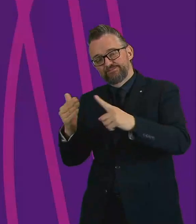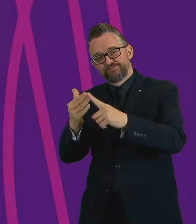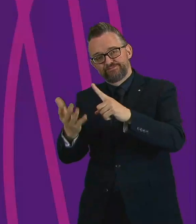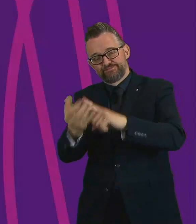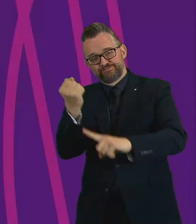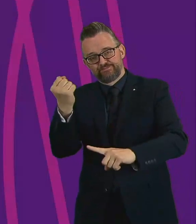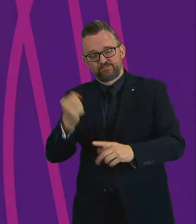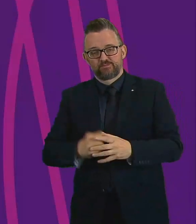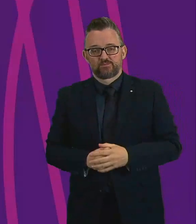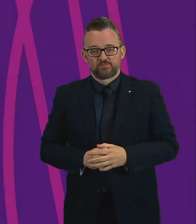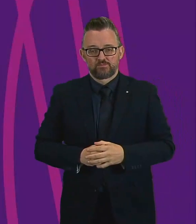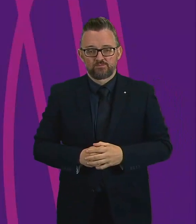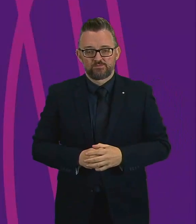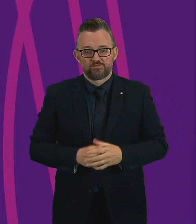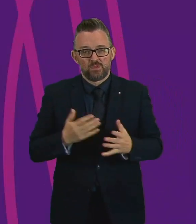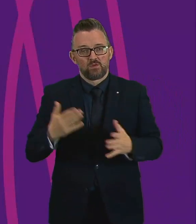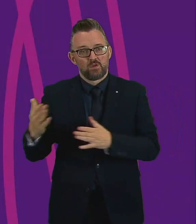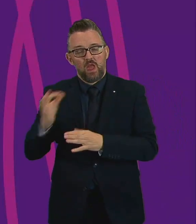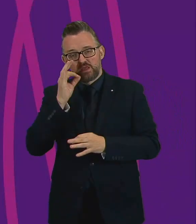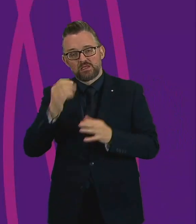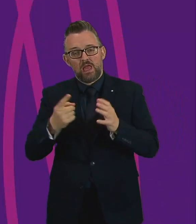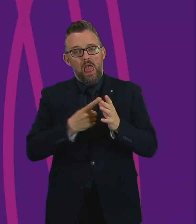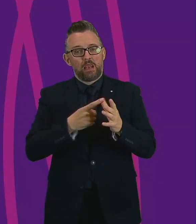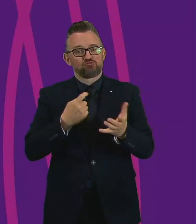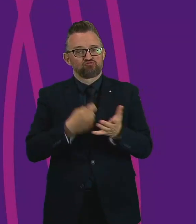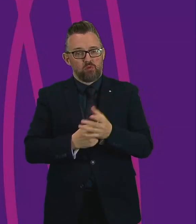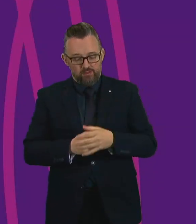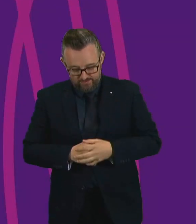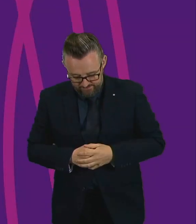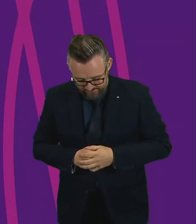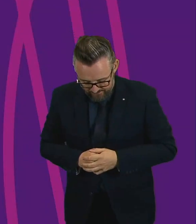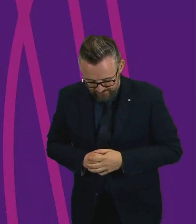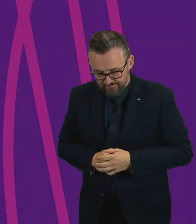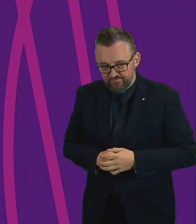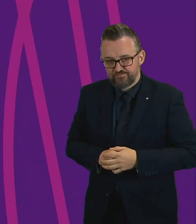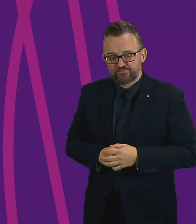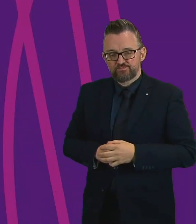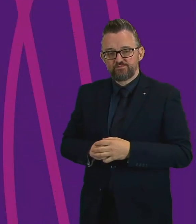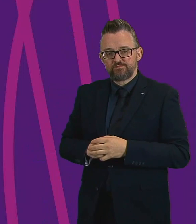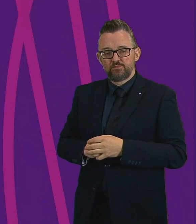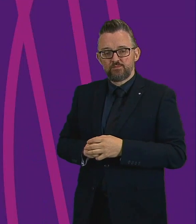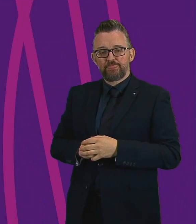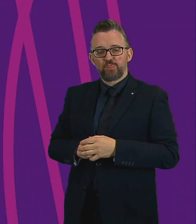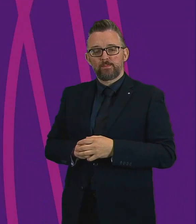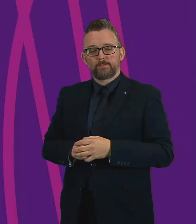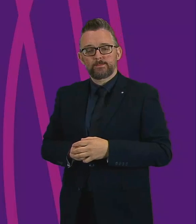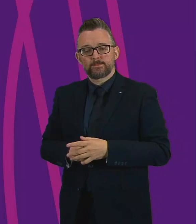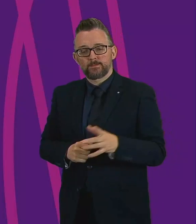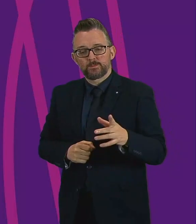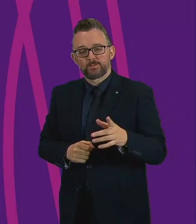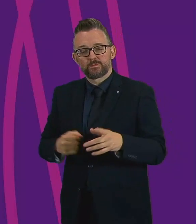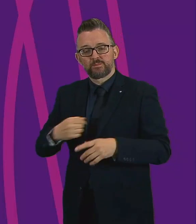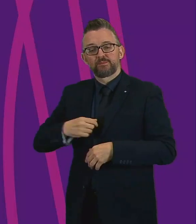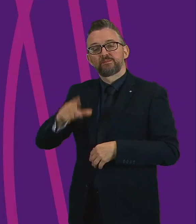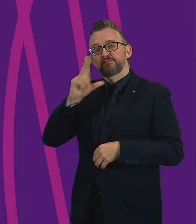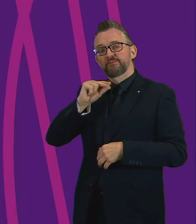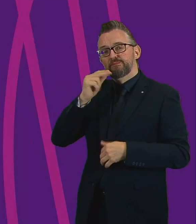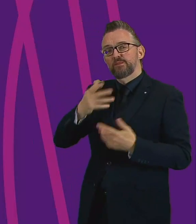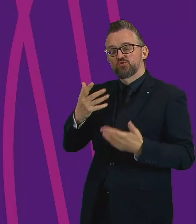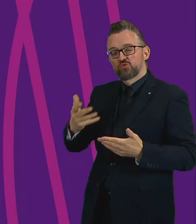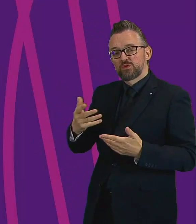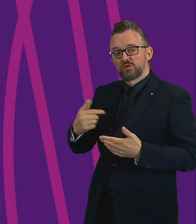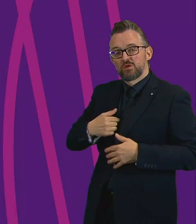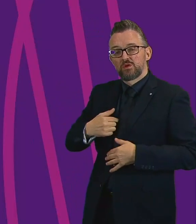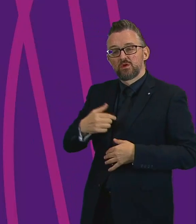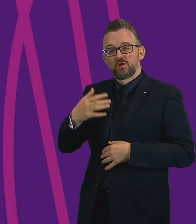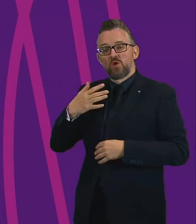Ms Constance. And I call Alec Rowley to follow by Kenneth Gibson. Mr Rowley, please. Presiding Officer, in speaking in this debate today, I would